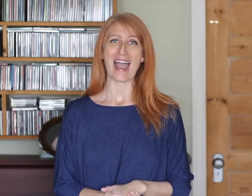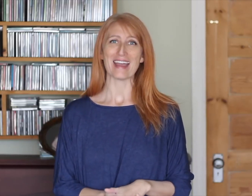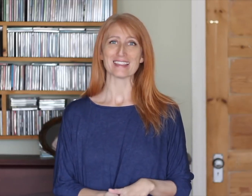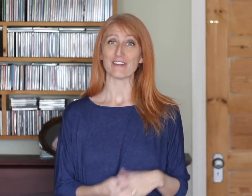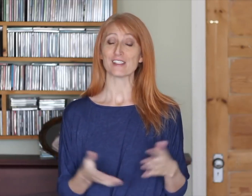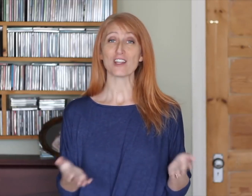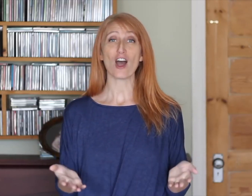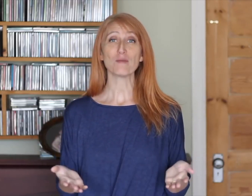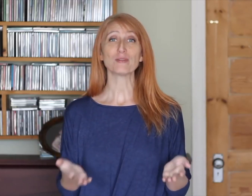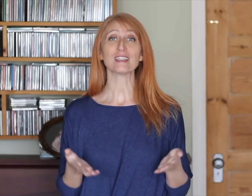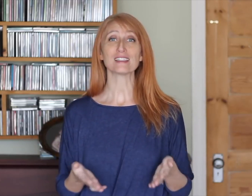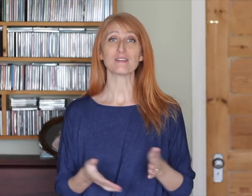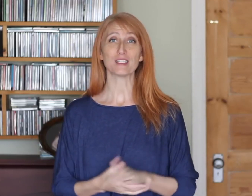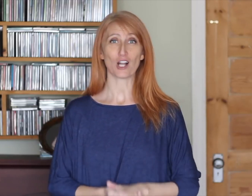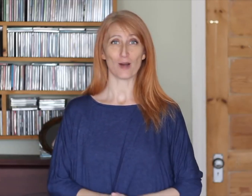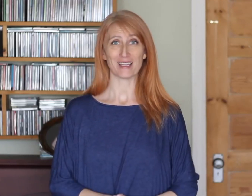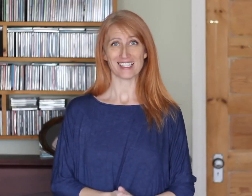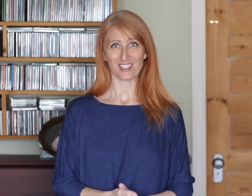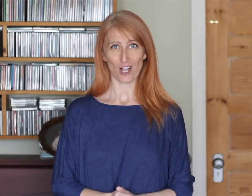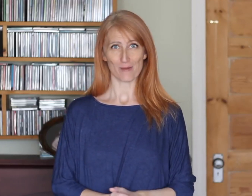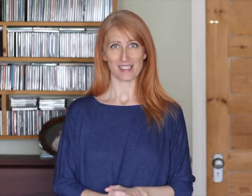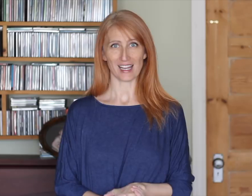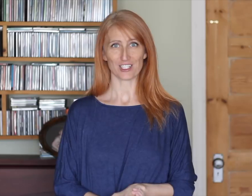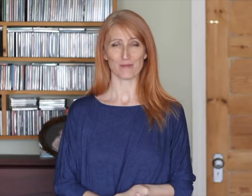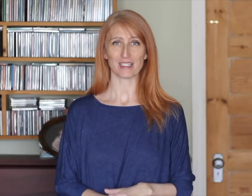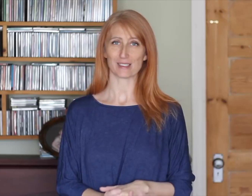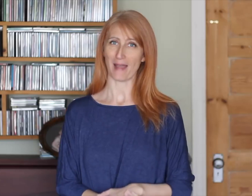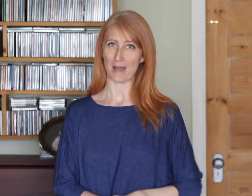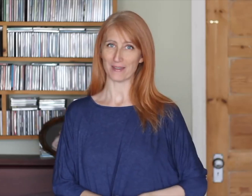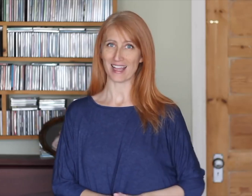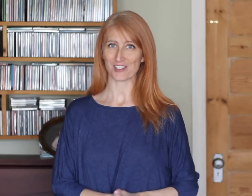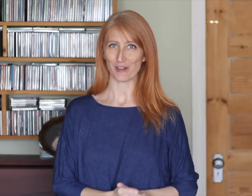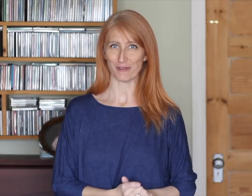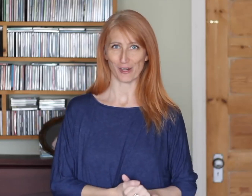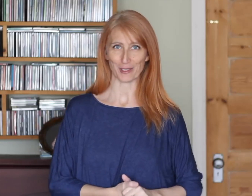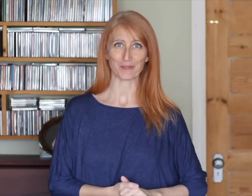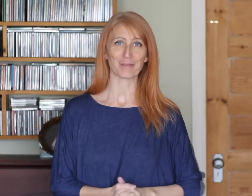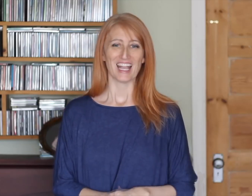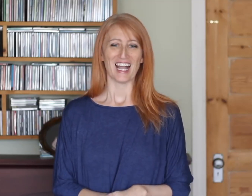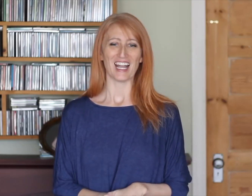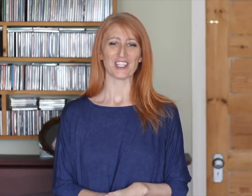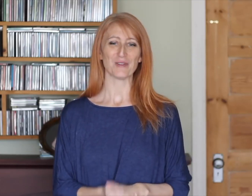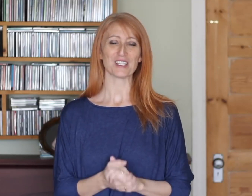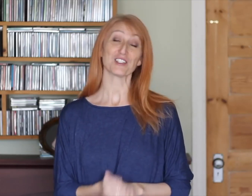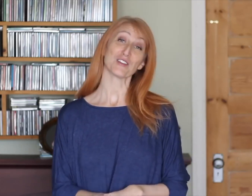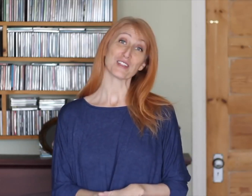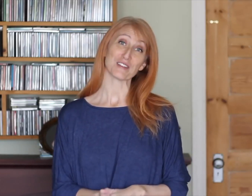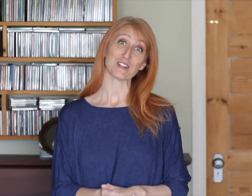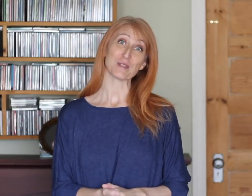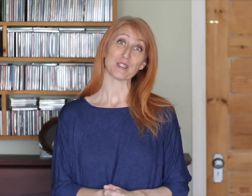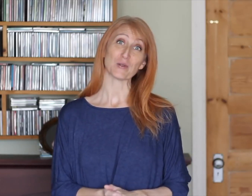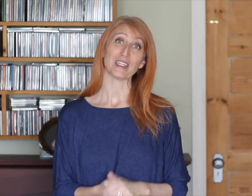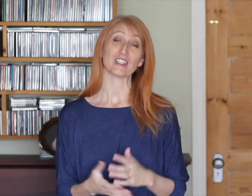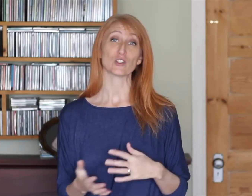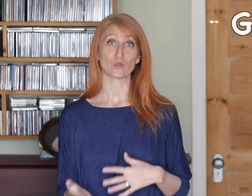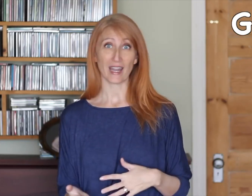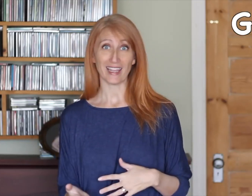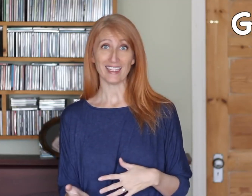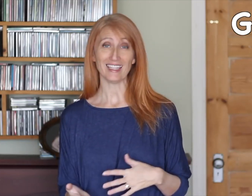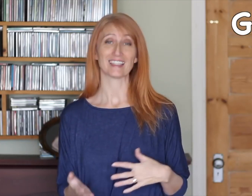And if it's not, please leave me a comment in the comment section because I'm happy to answer it for you. You wanted to know the difference between gray